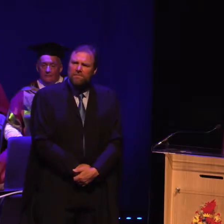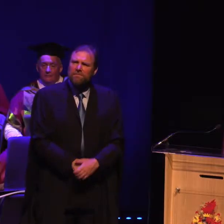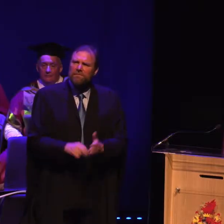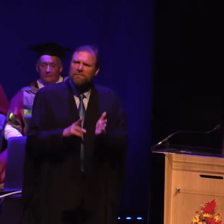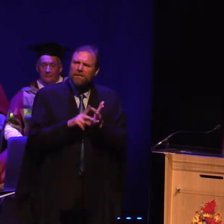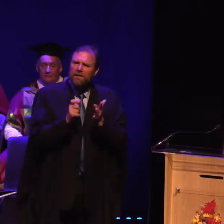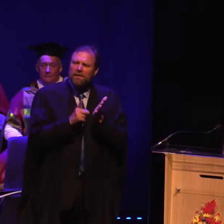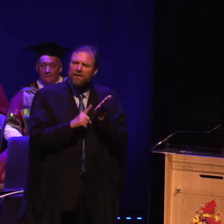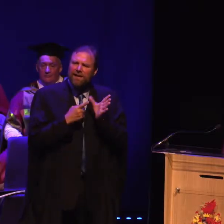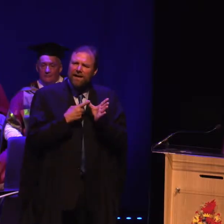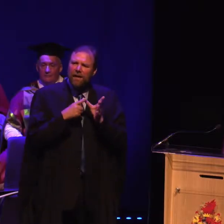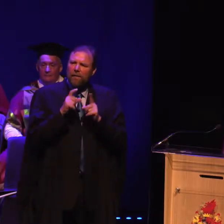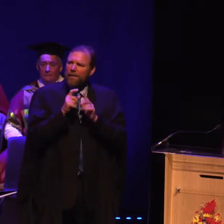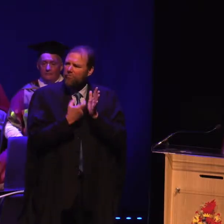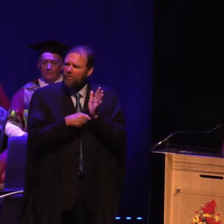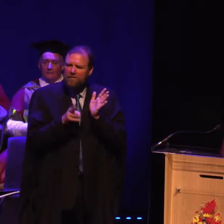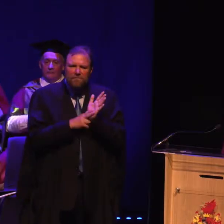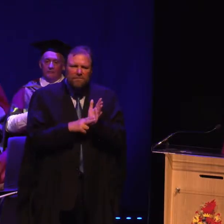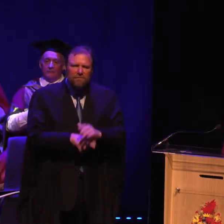Nicola Cowan.